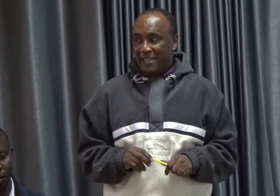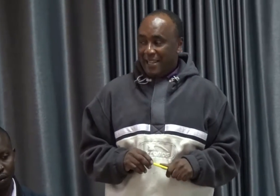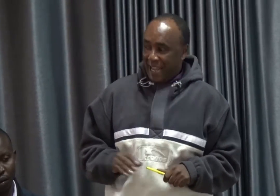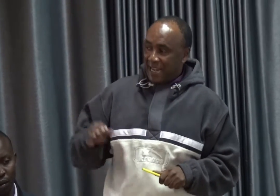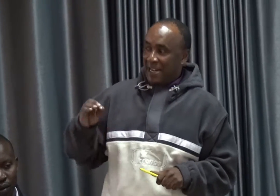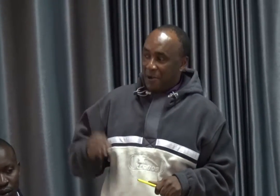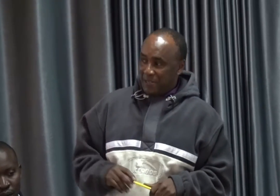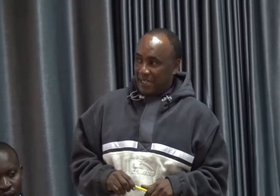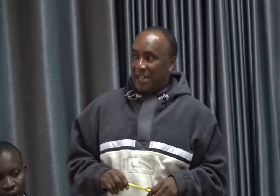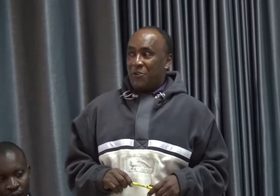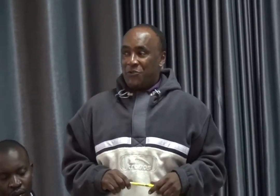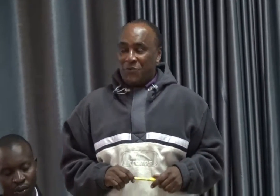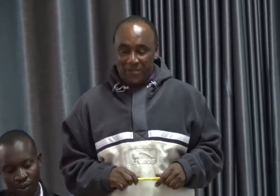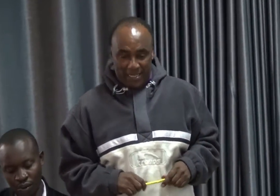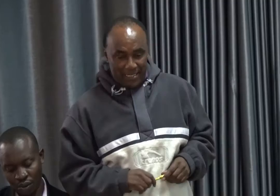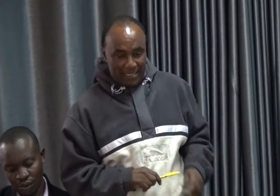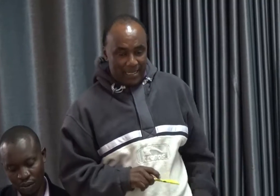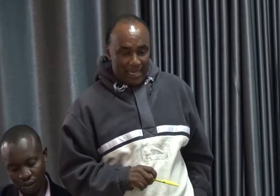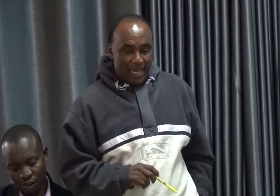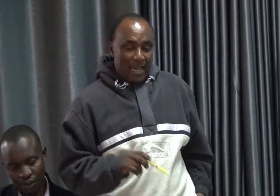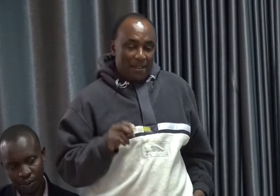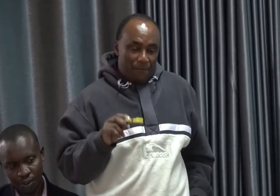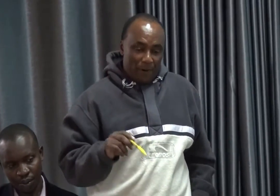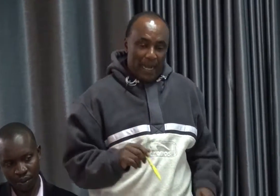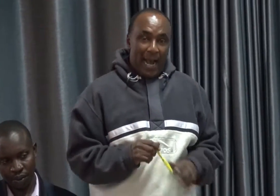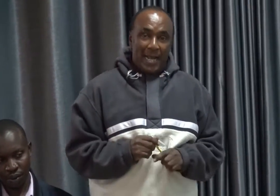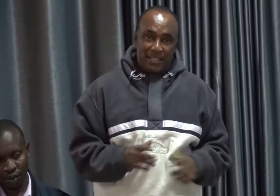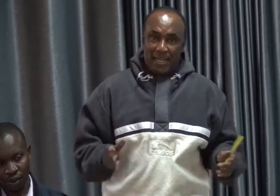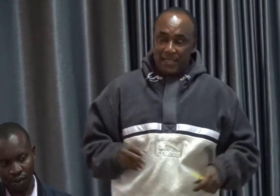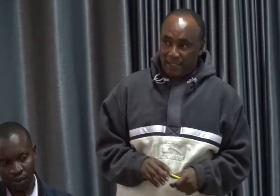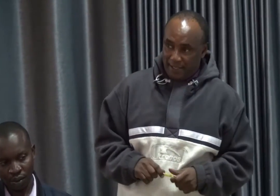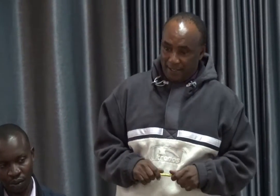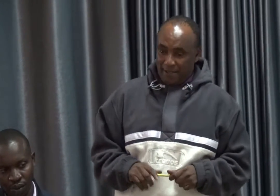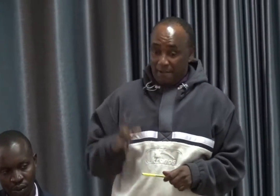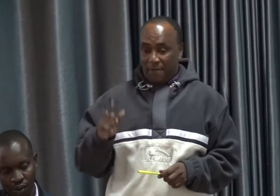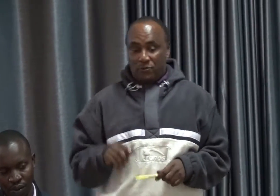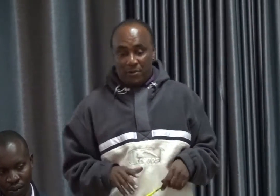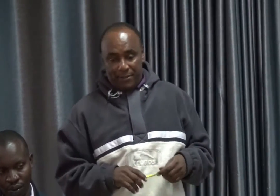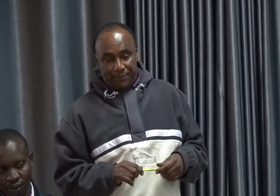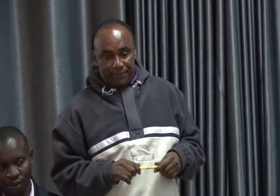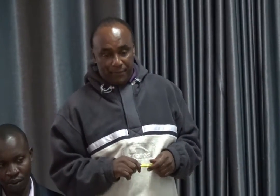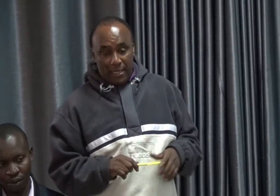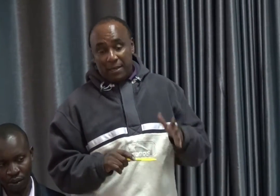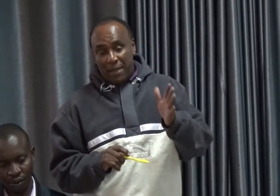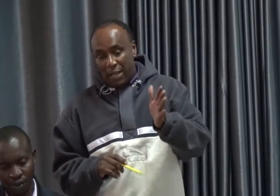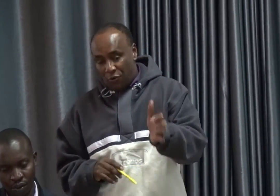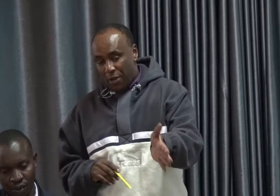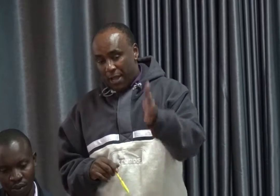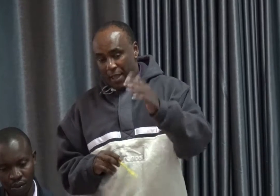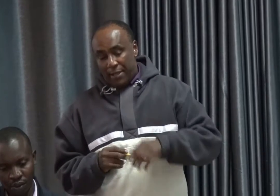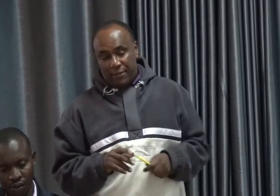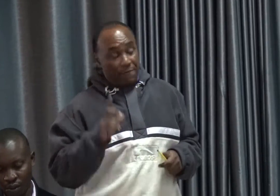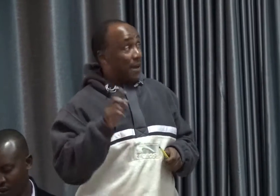challenges and encounters a lot of challenges. The following are challenges. The first one, it may